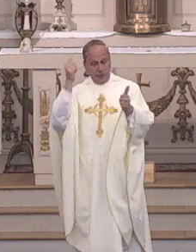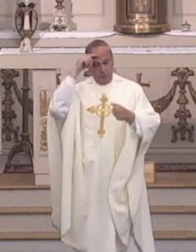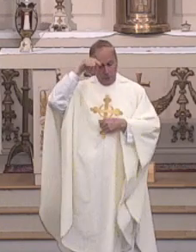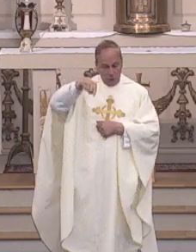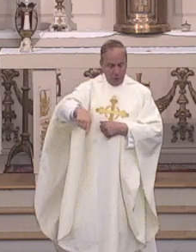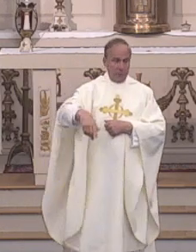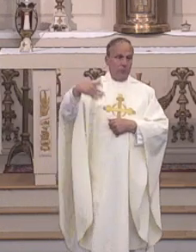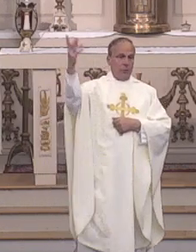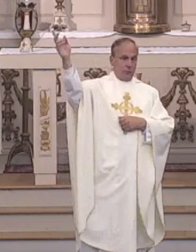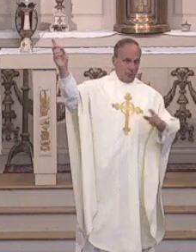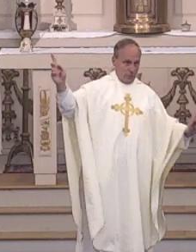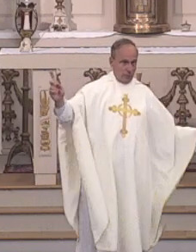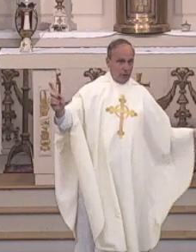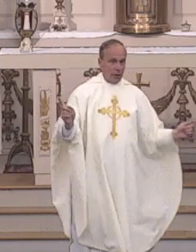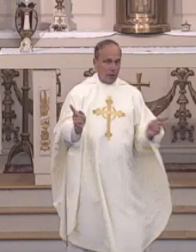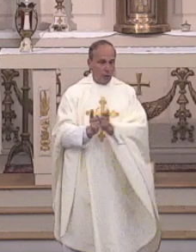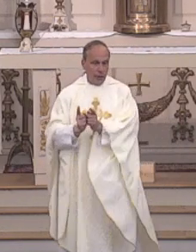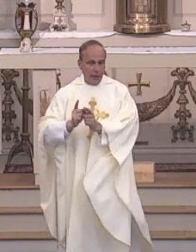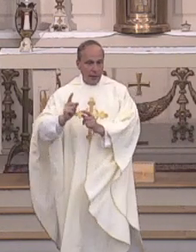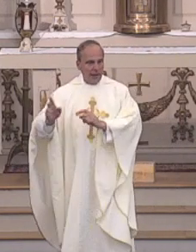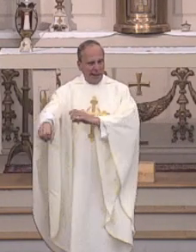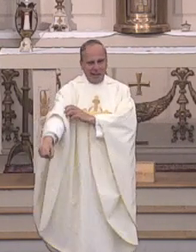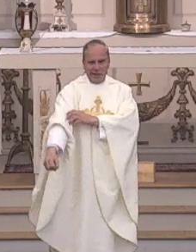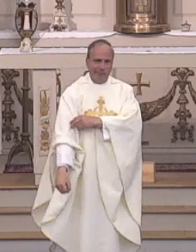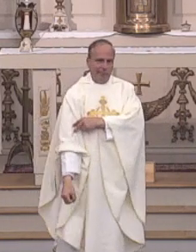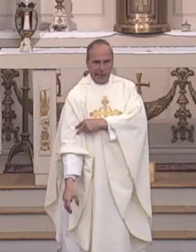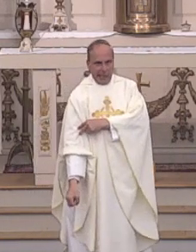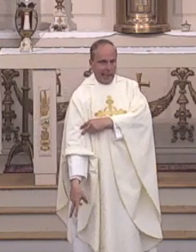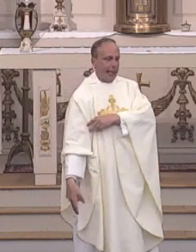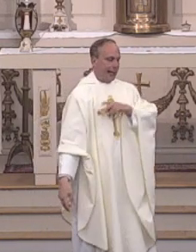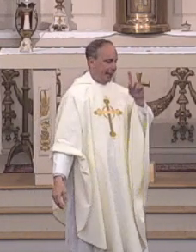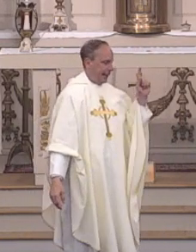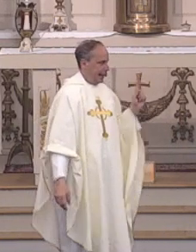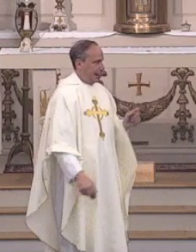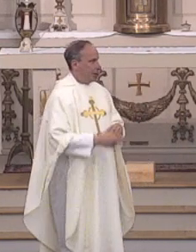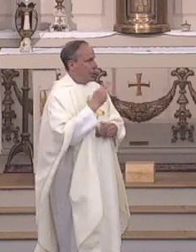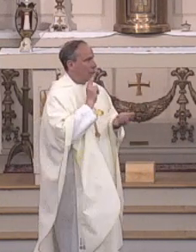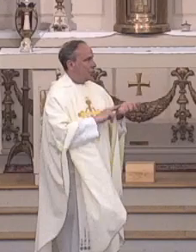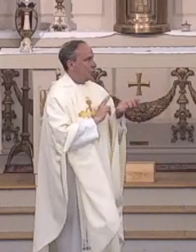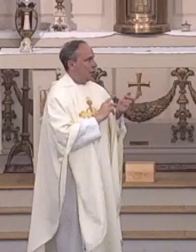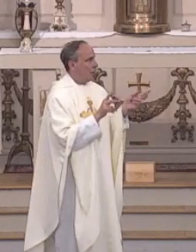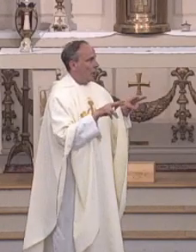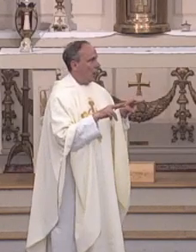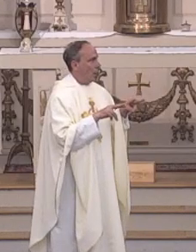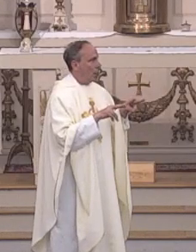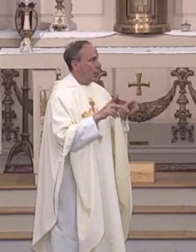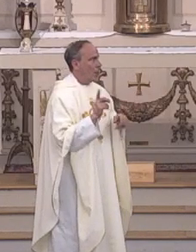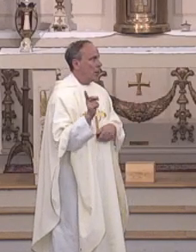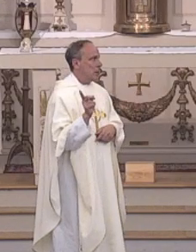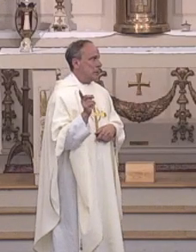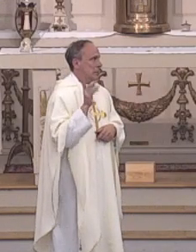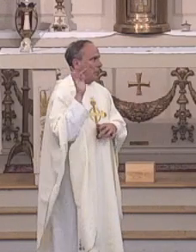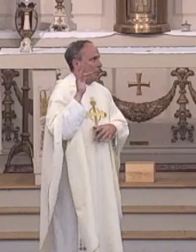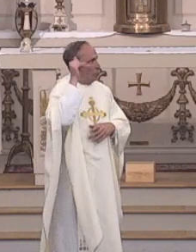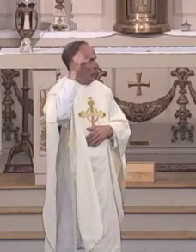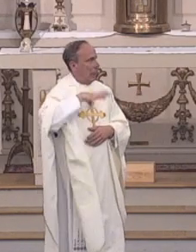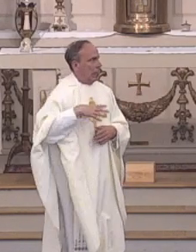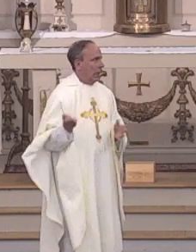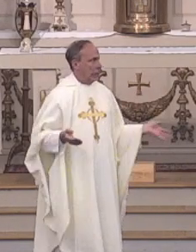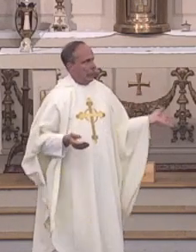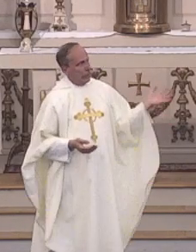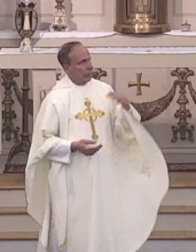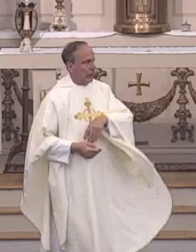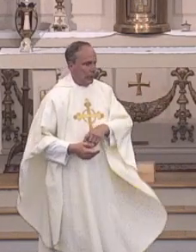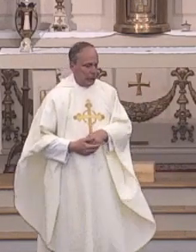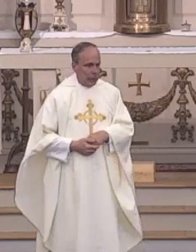asked me to baptize him. And it's like the middle of the night. So I go in, and the nurses